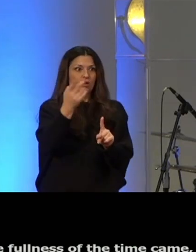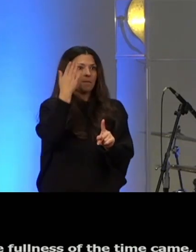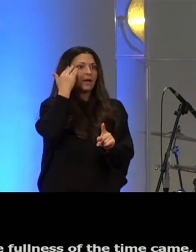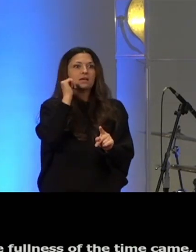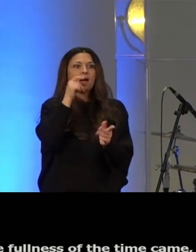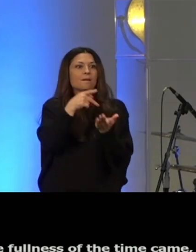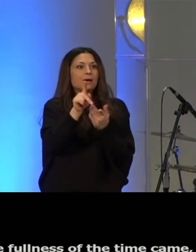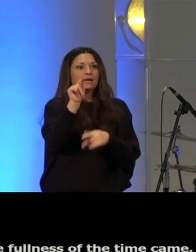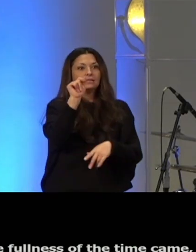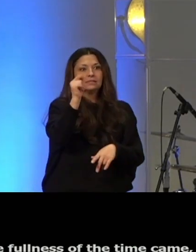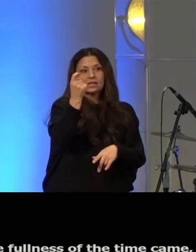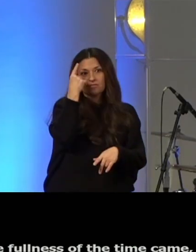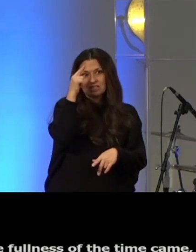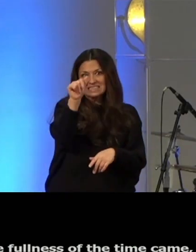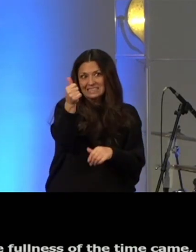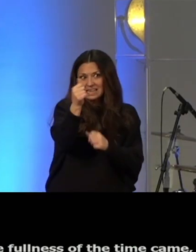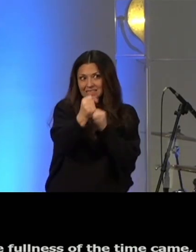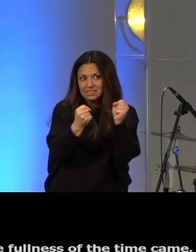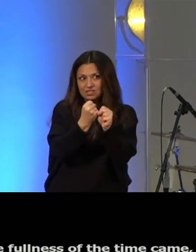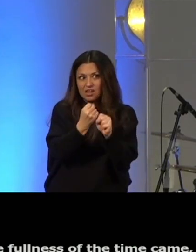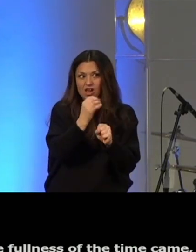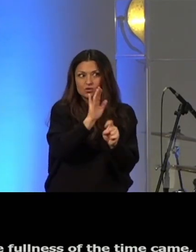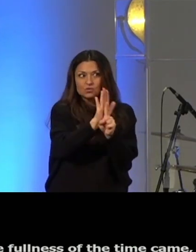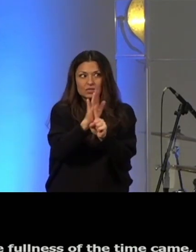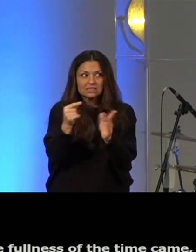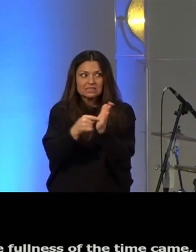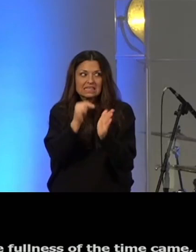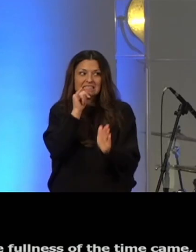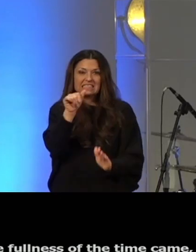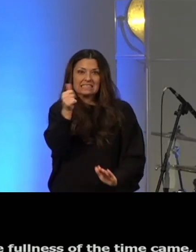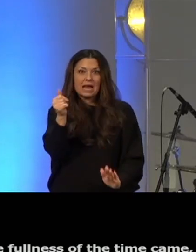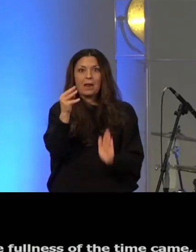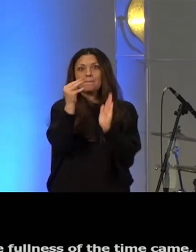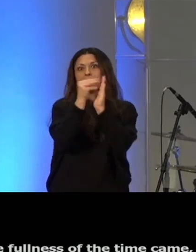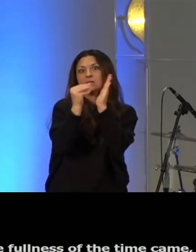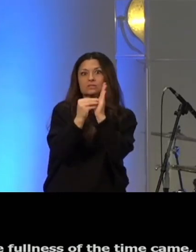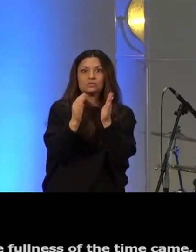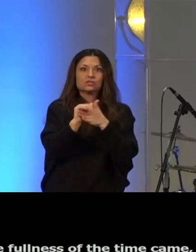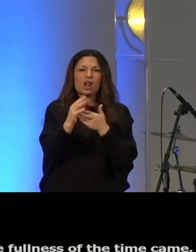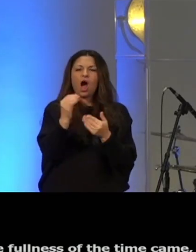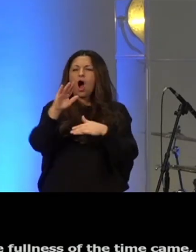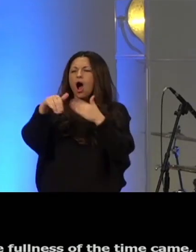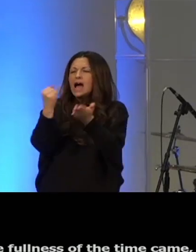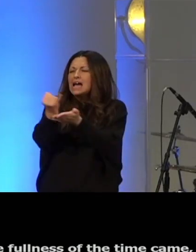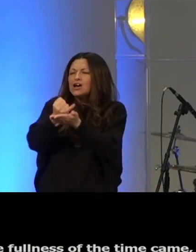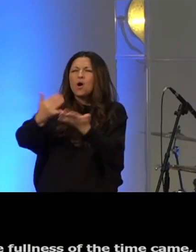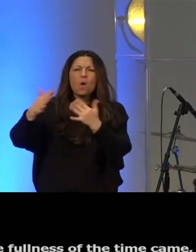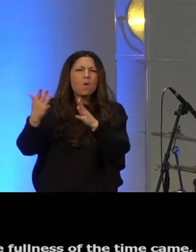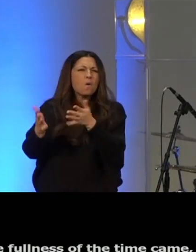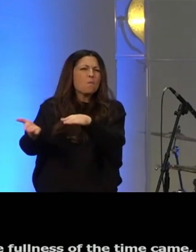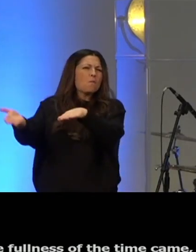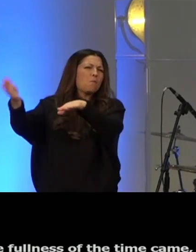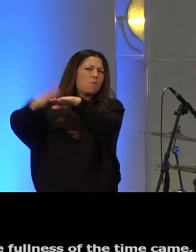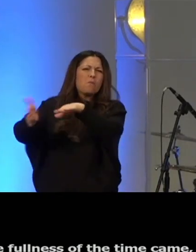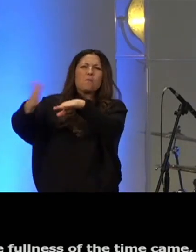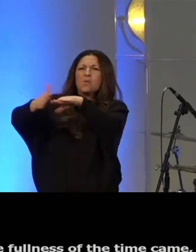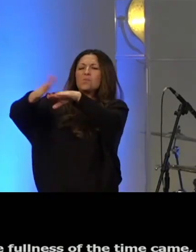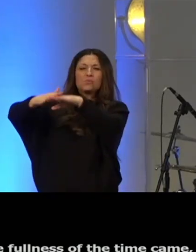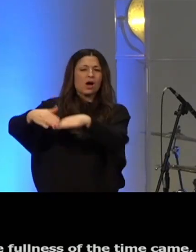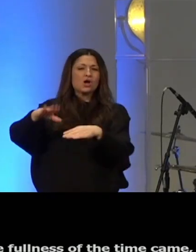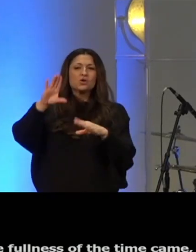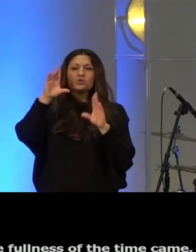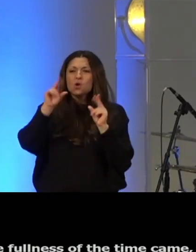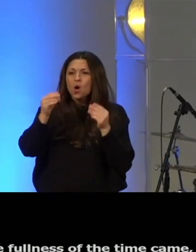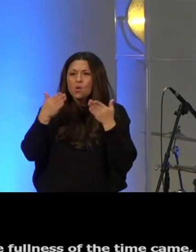10 years? And your debt was tens of millions of dollars with all the interest, and there was no way, no matter how hard you